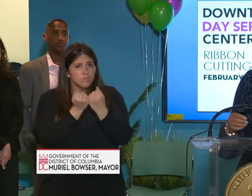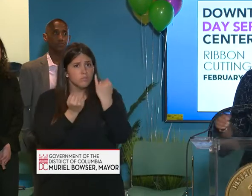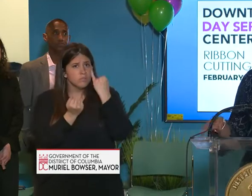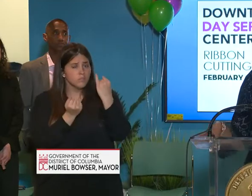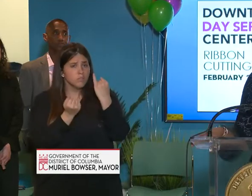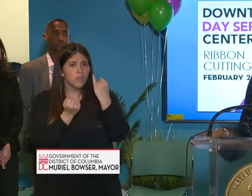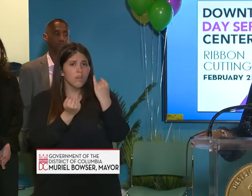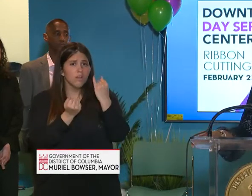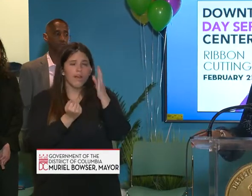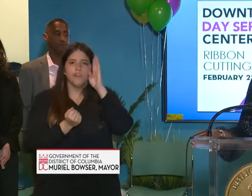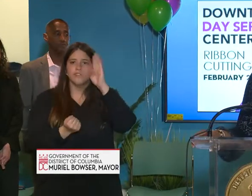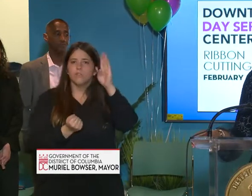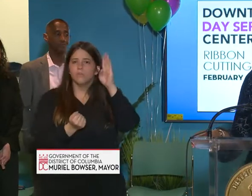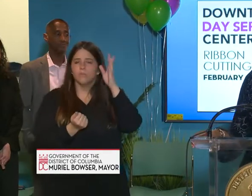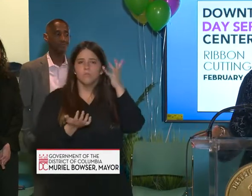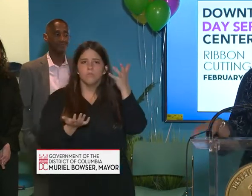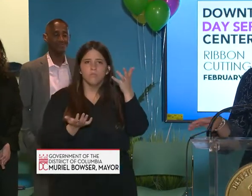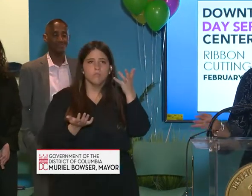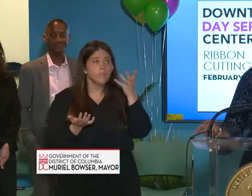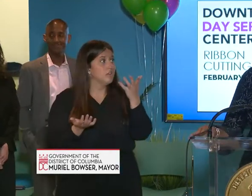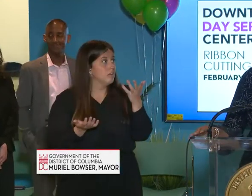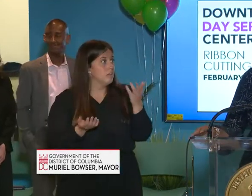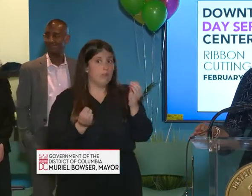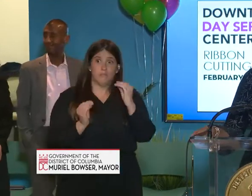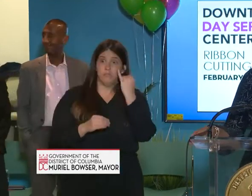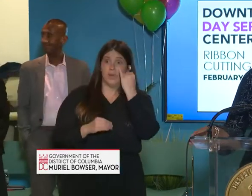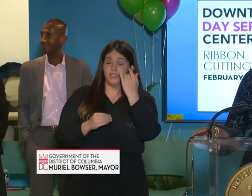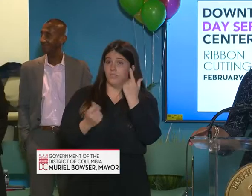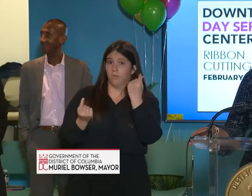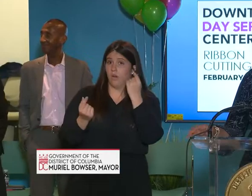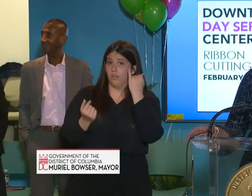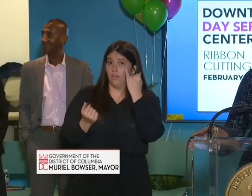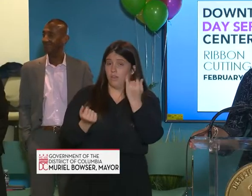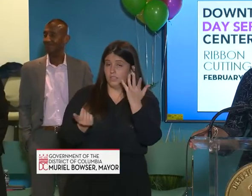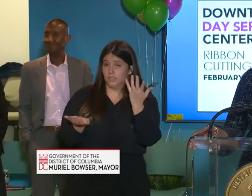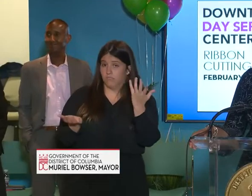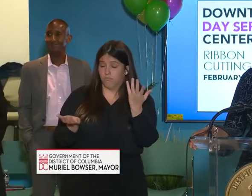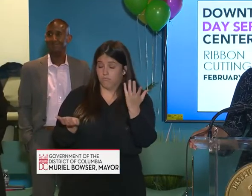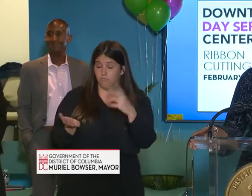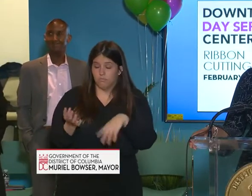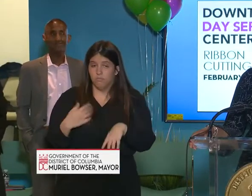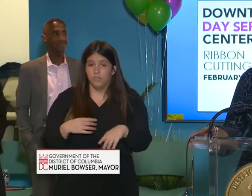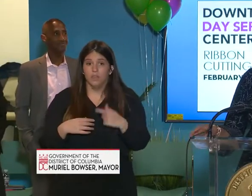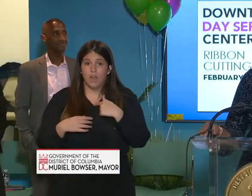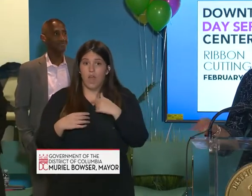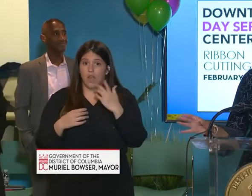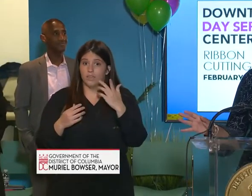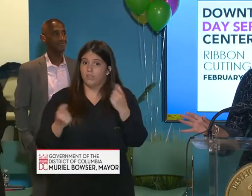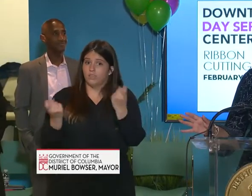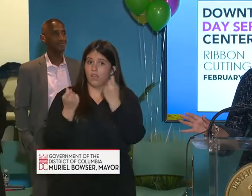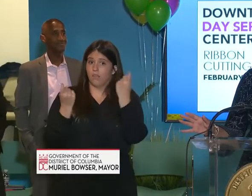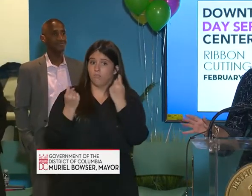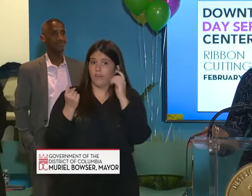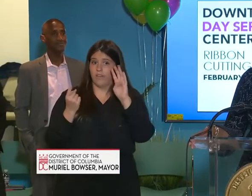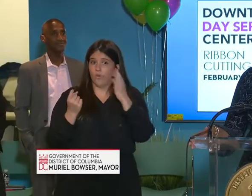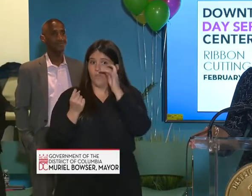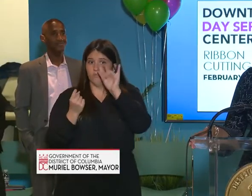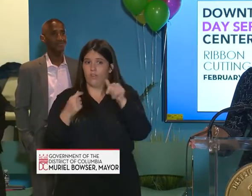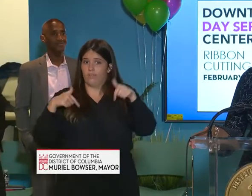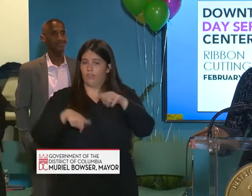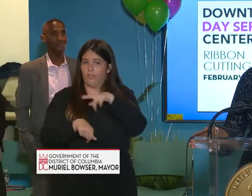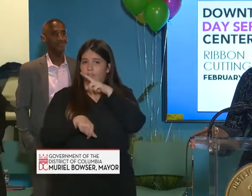salute team? I don't know what the idea is. I certainly support celebrating July 4th in the nation's capital and putting